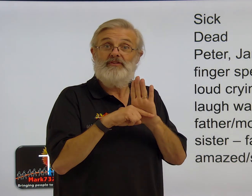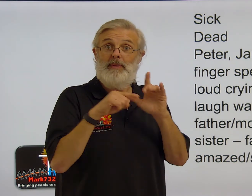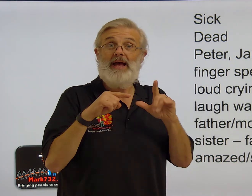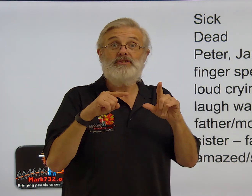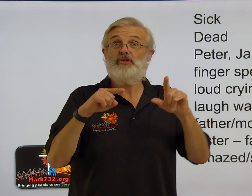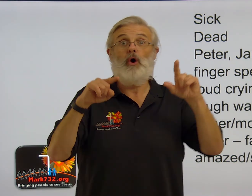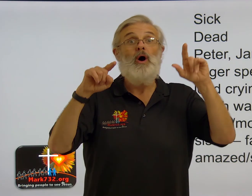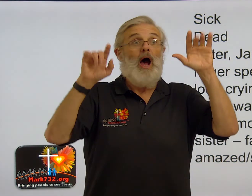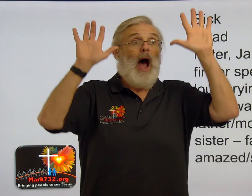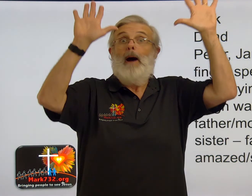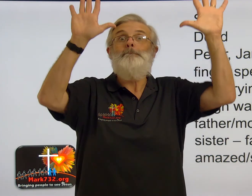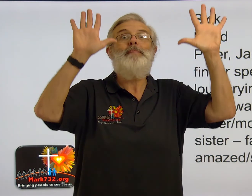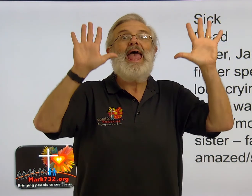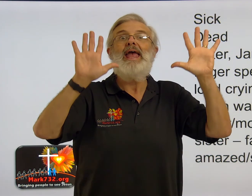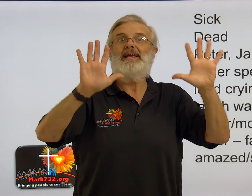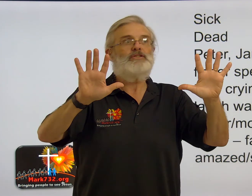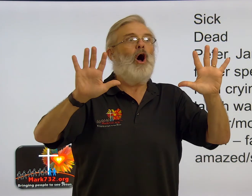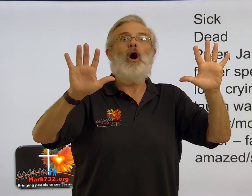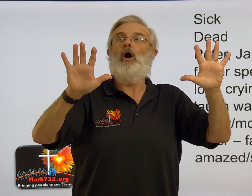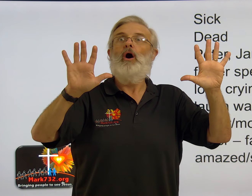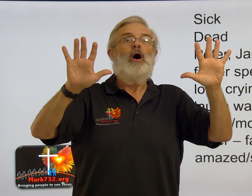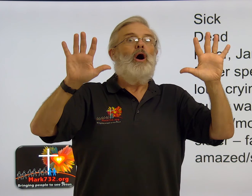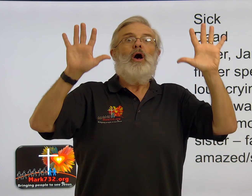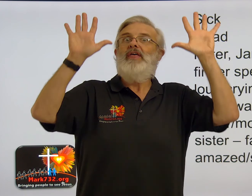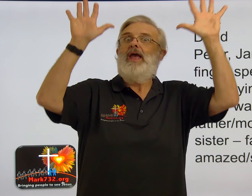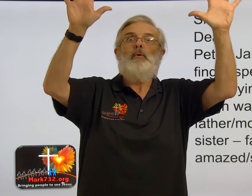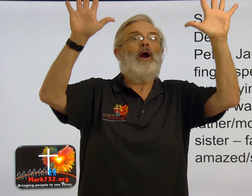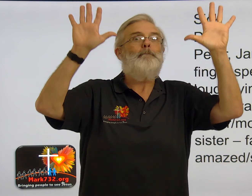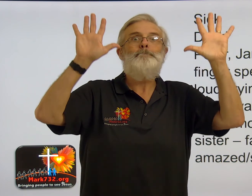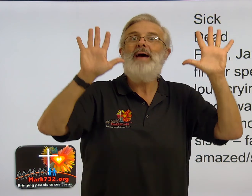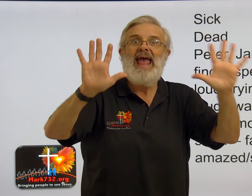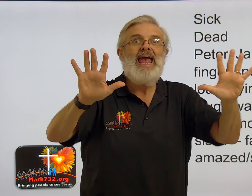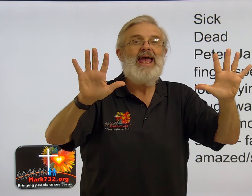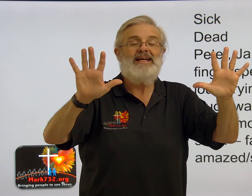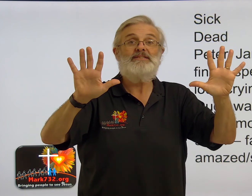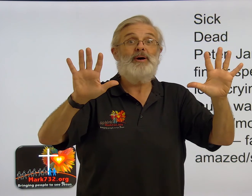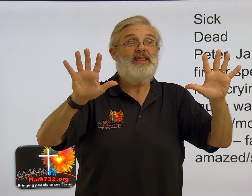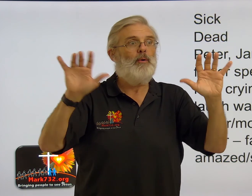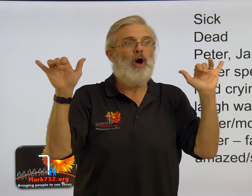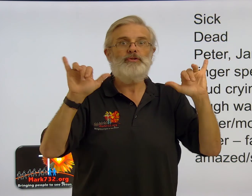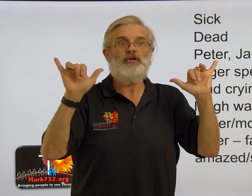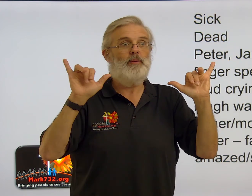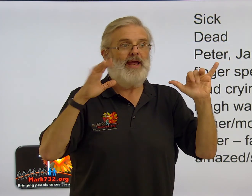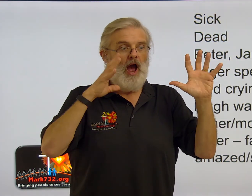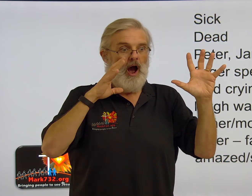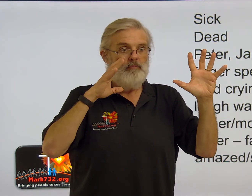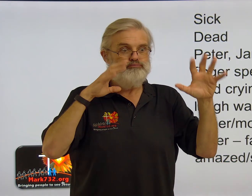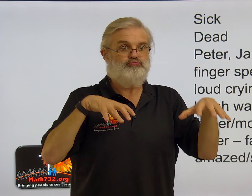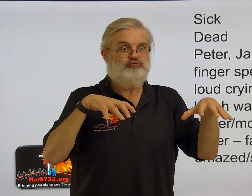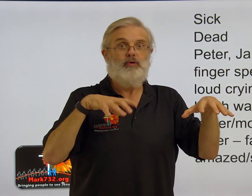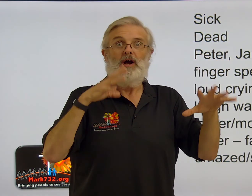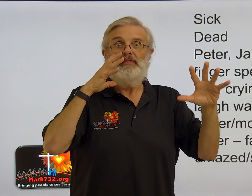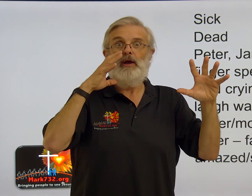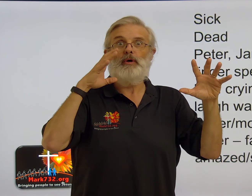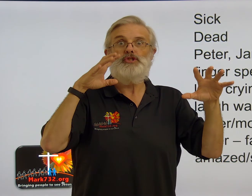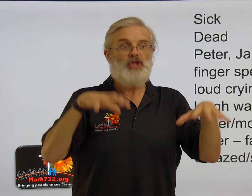depends. So amazed. Oh, they were amazed, but they were also could be, they were shocked.